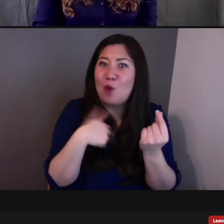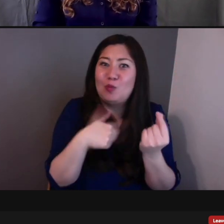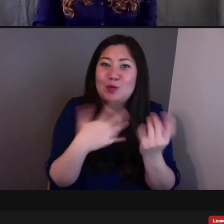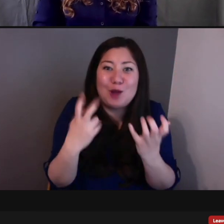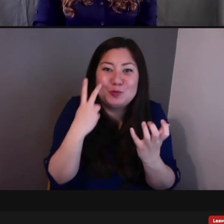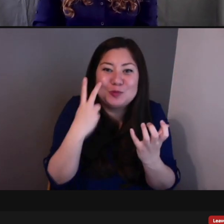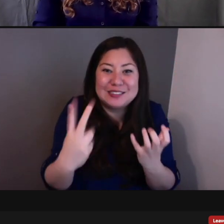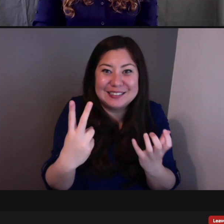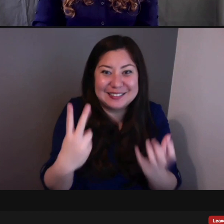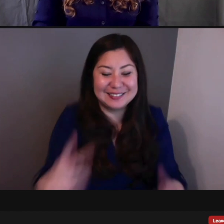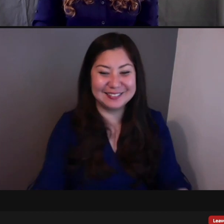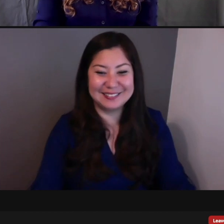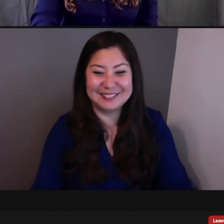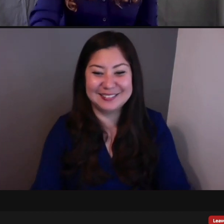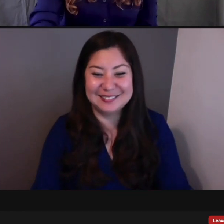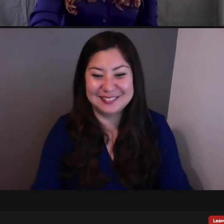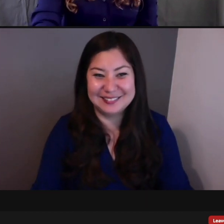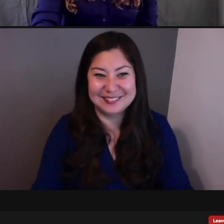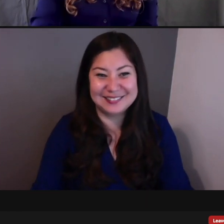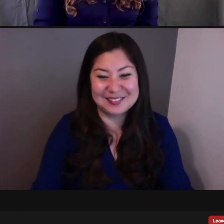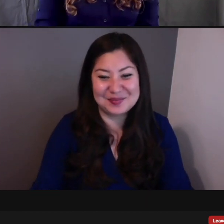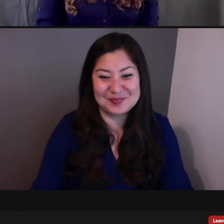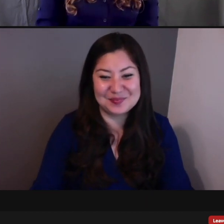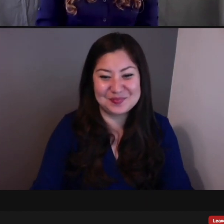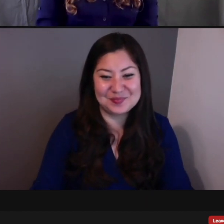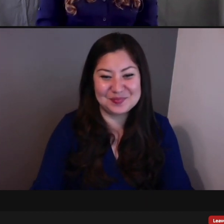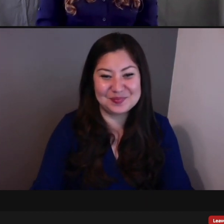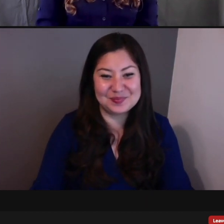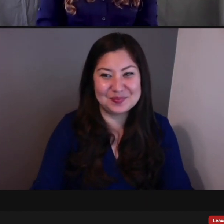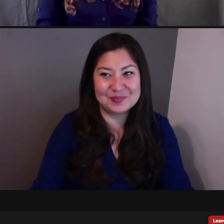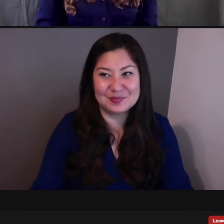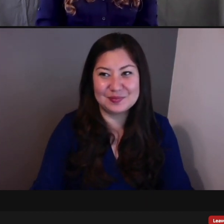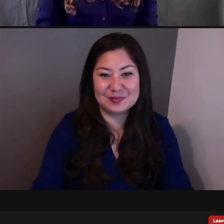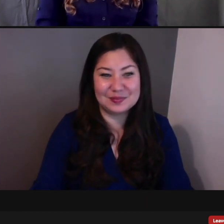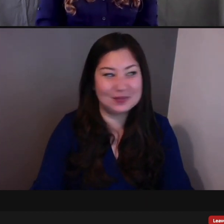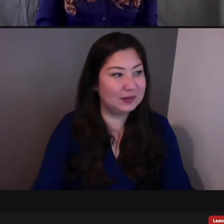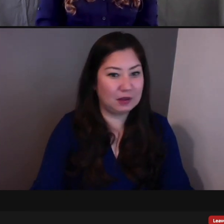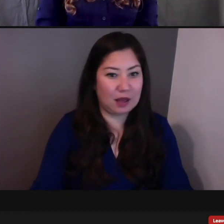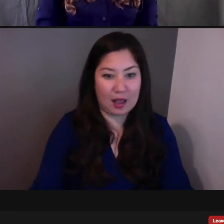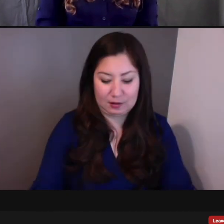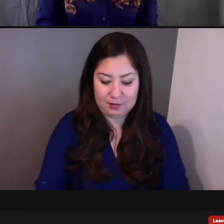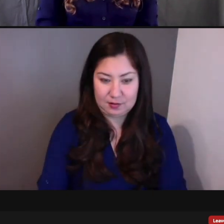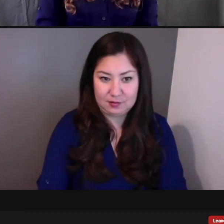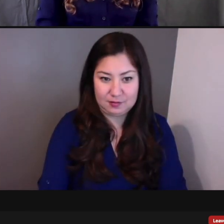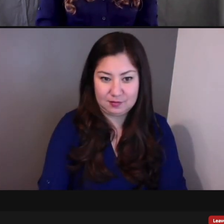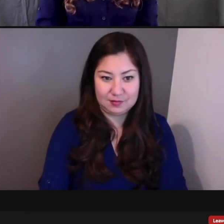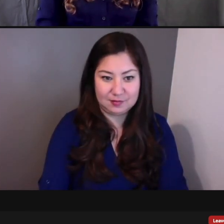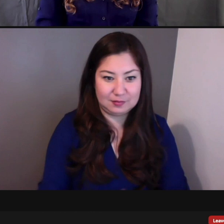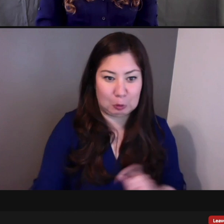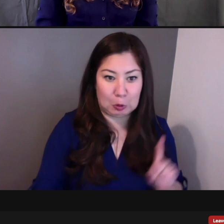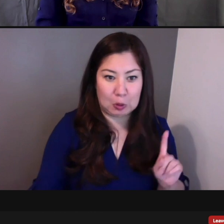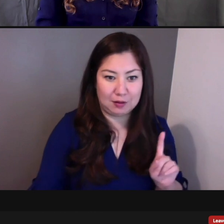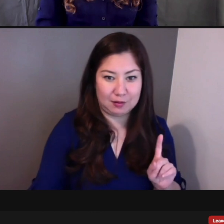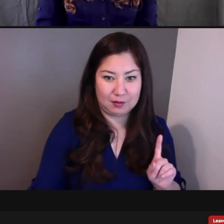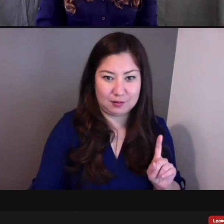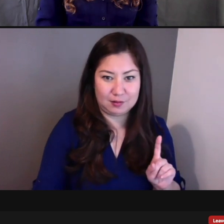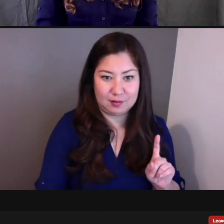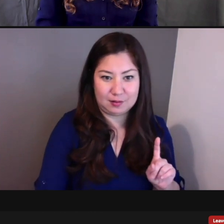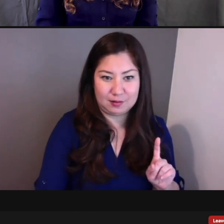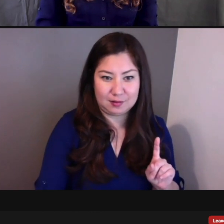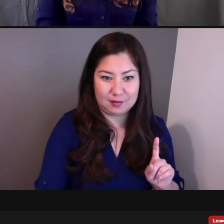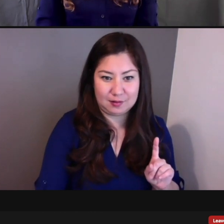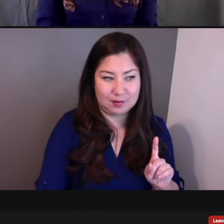gone outside. It was nighttime. We had just eaten dinner or something like that. But I felt like at that moment, we knew